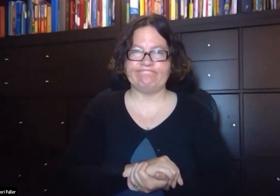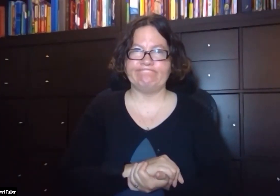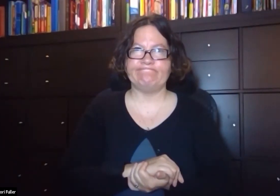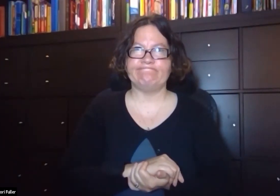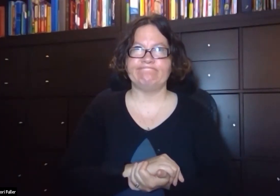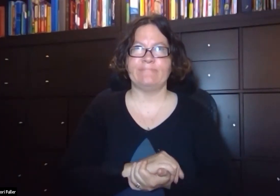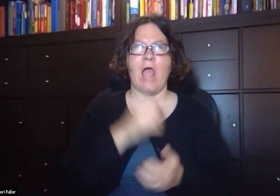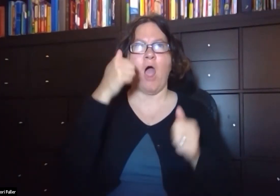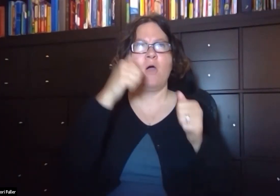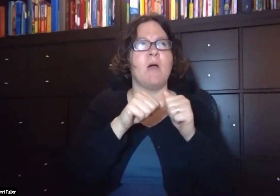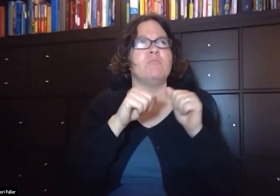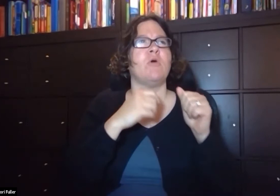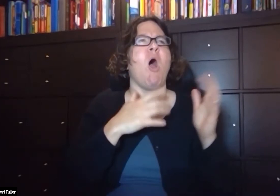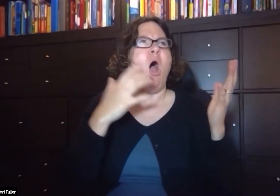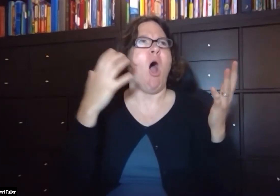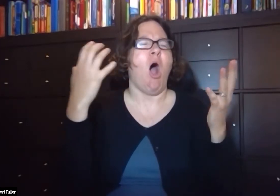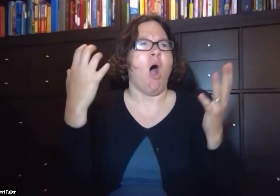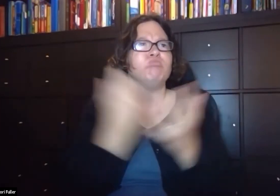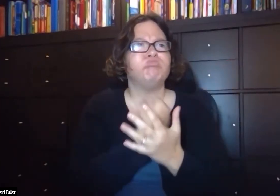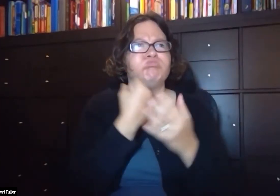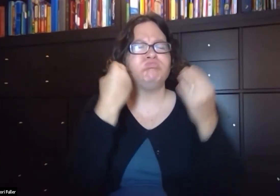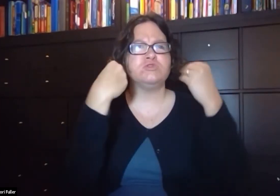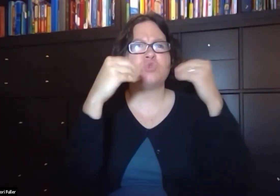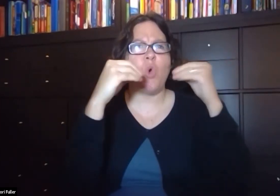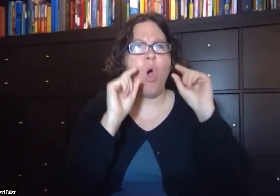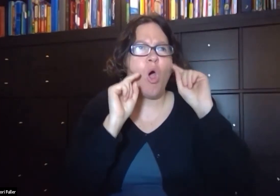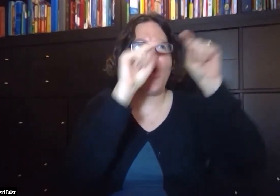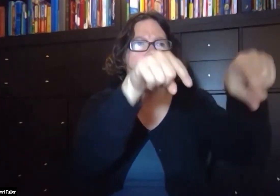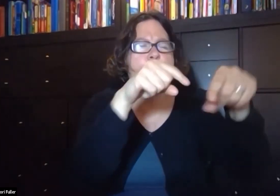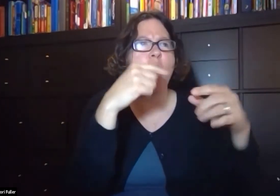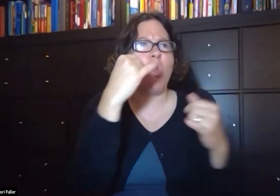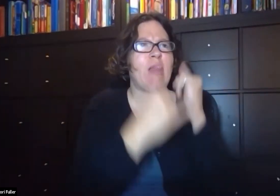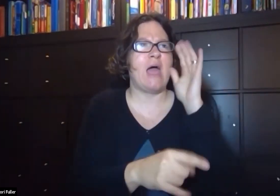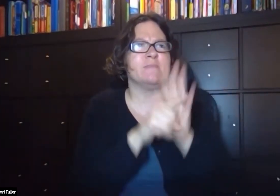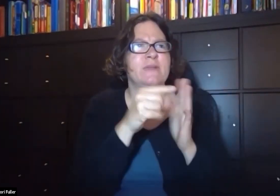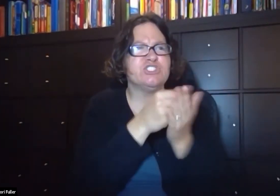And I know that there were times where I did not